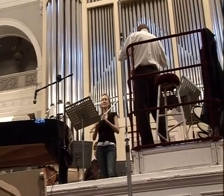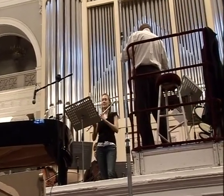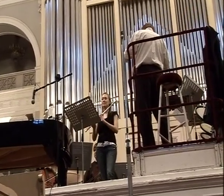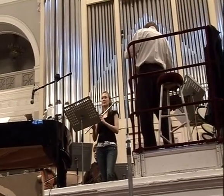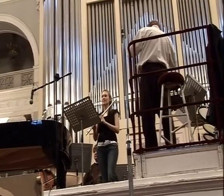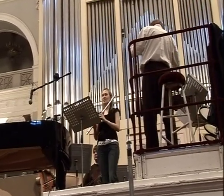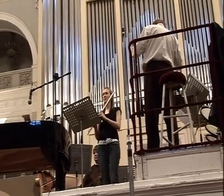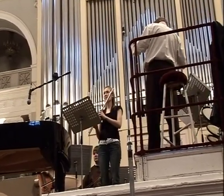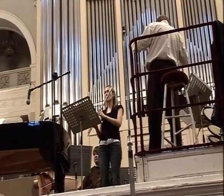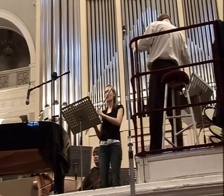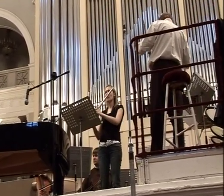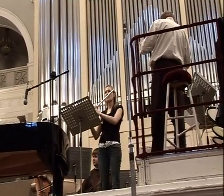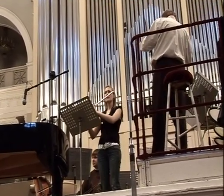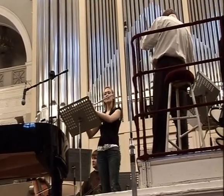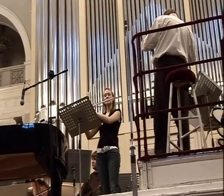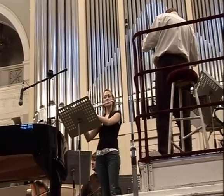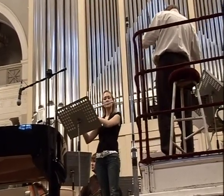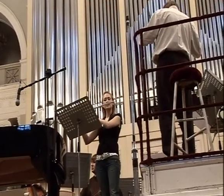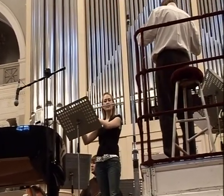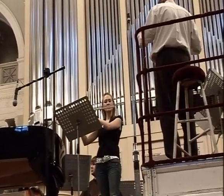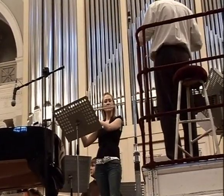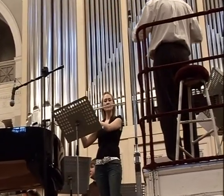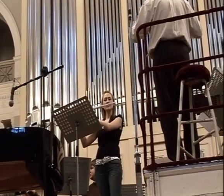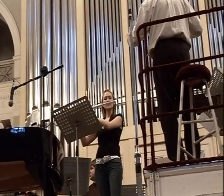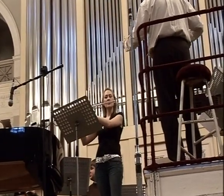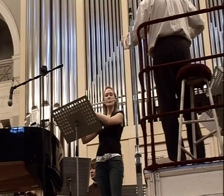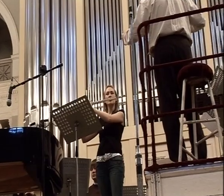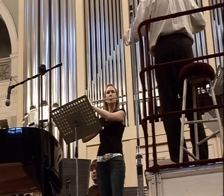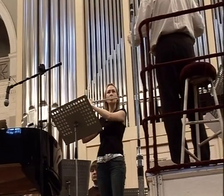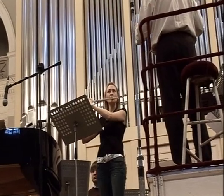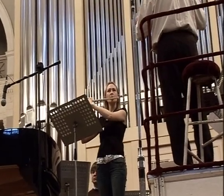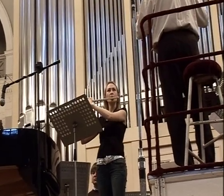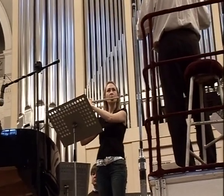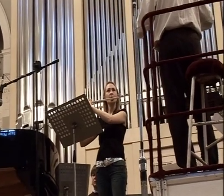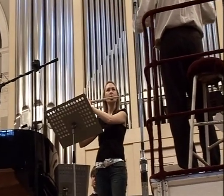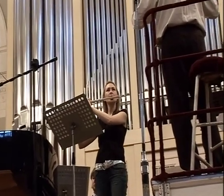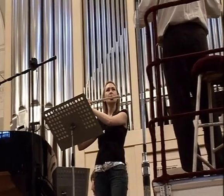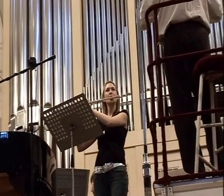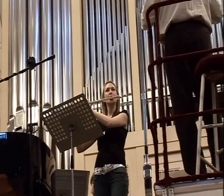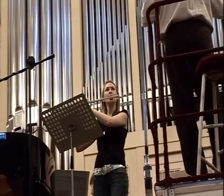Three, E.